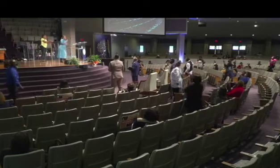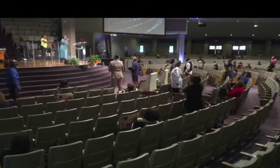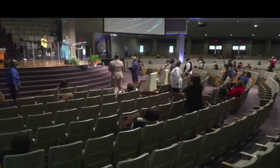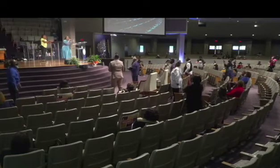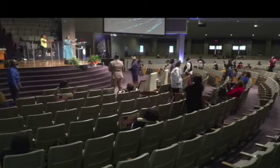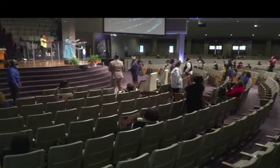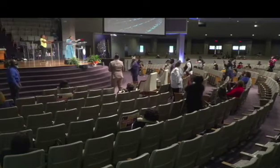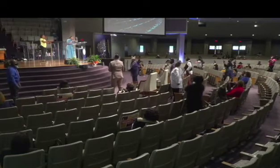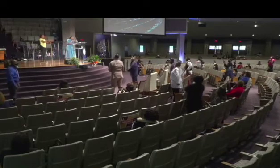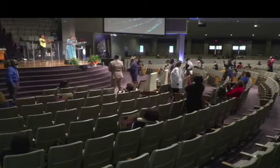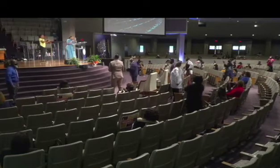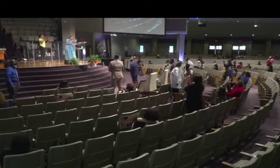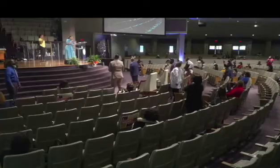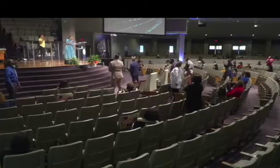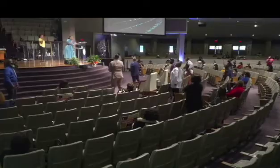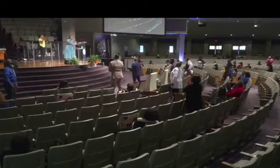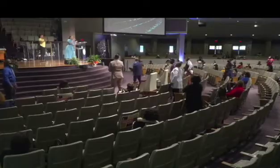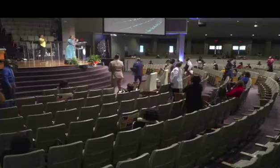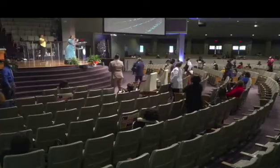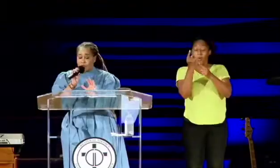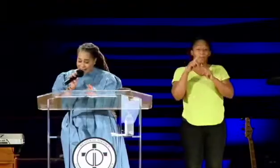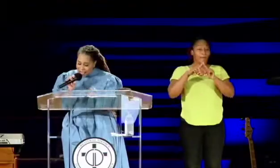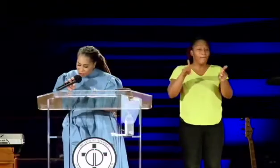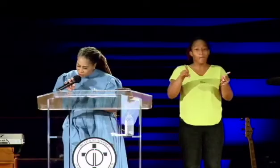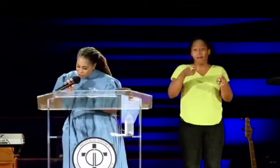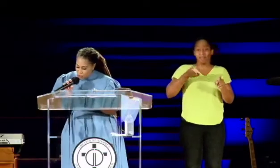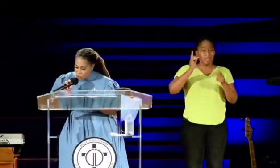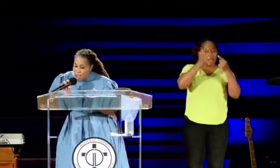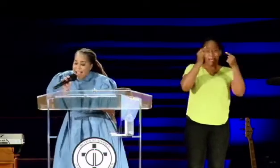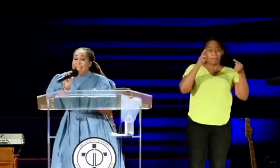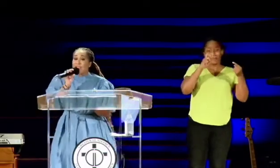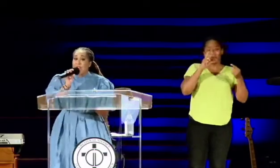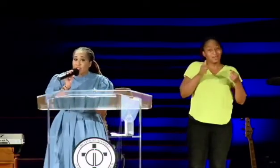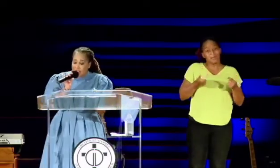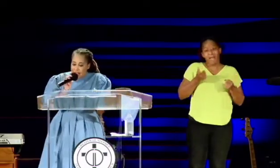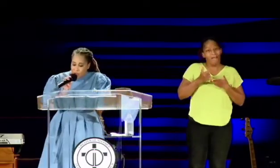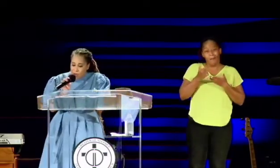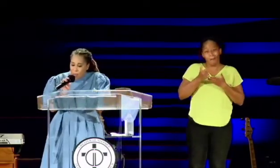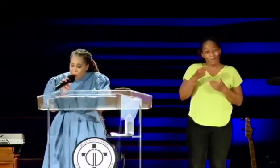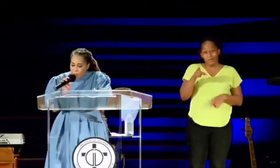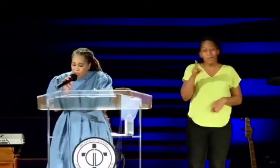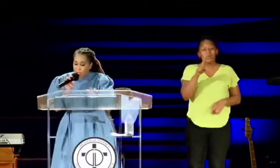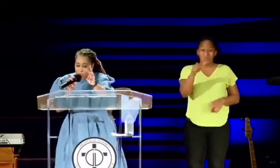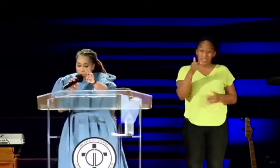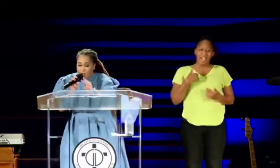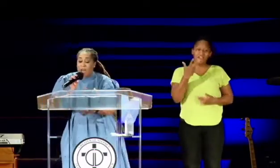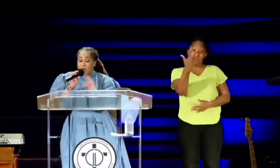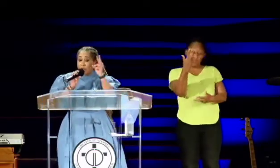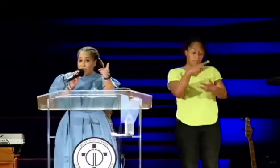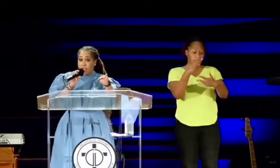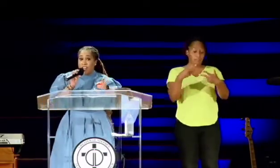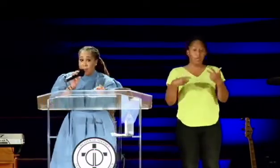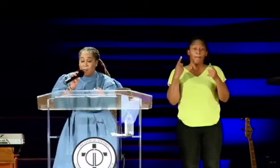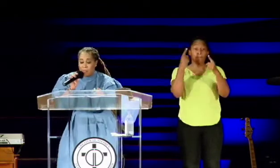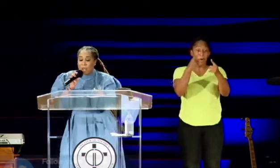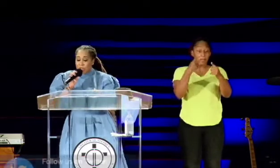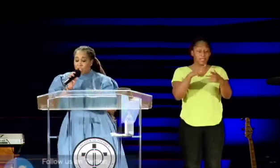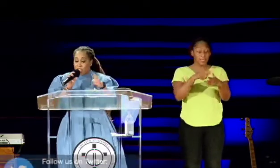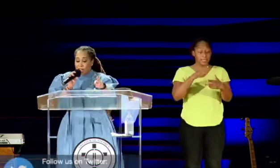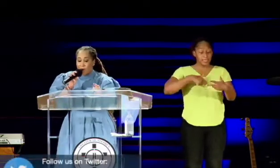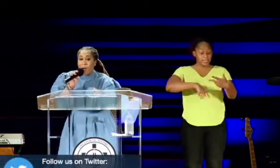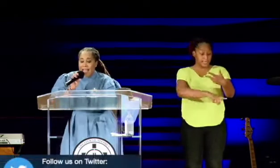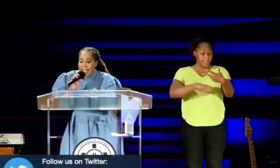It feels good in the moment, but the enemy ain't looking out for you. And he's got three purposes. Three, to steal,